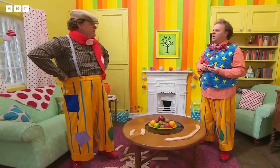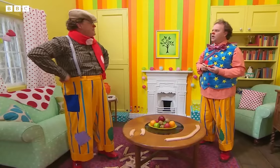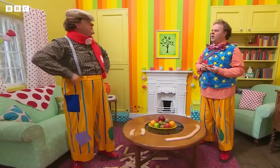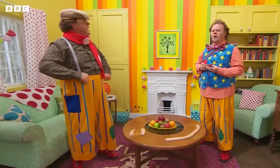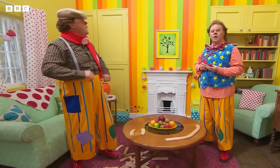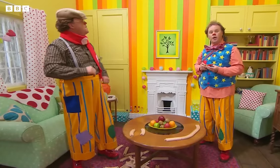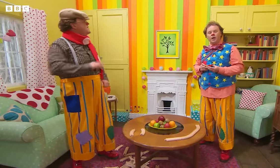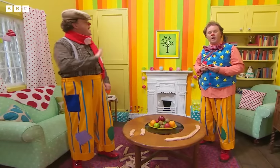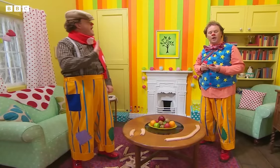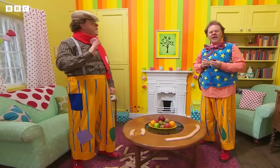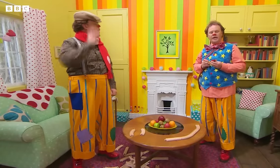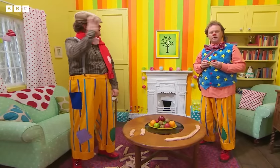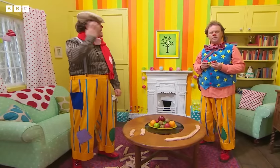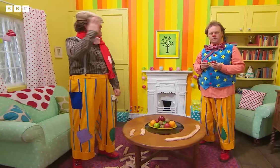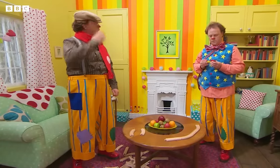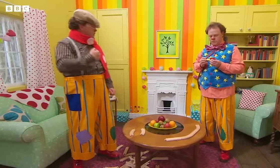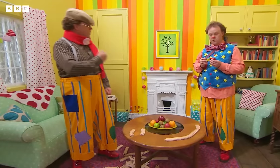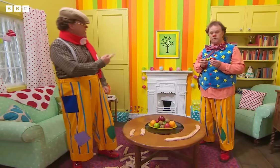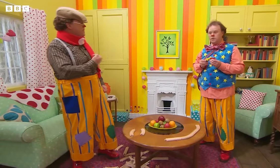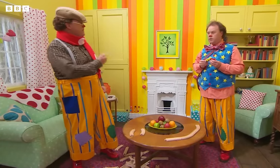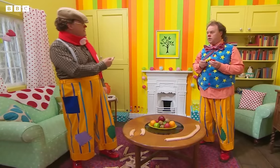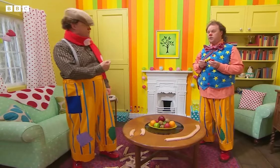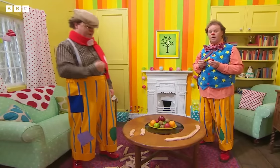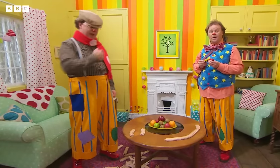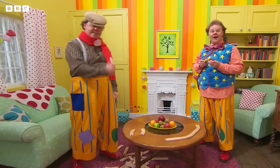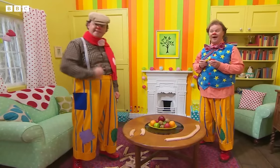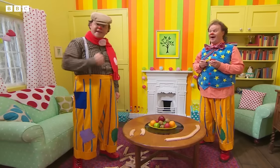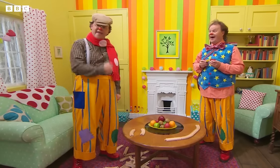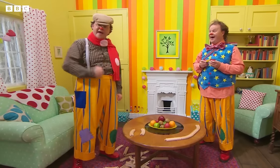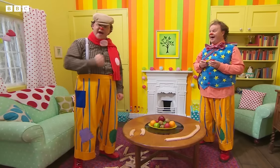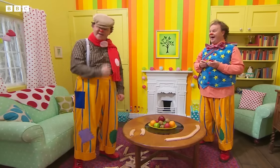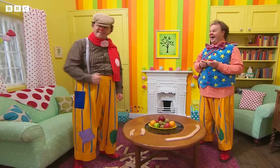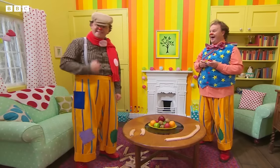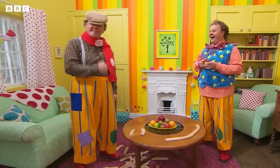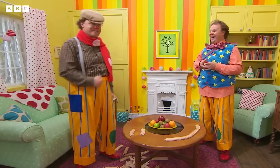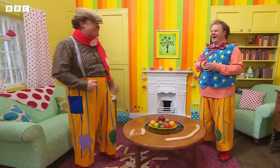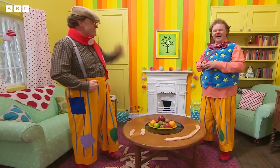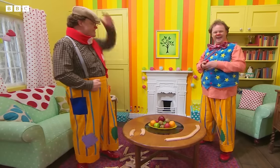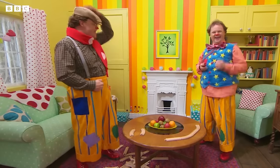But don't worry, we can be trains together.